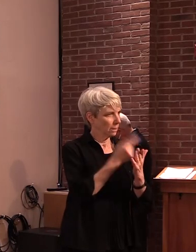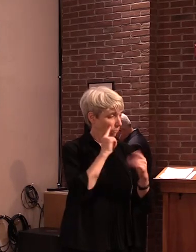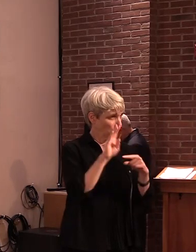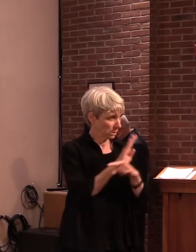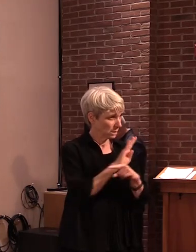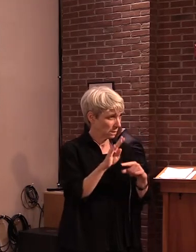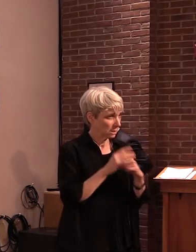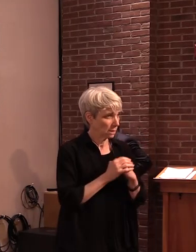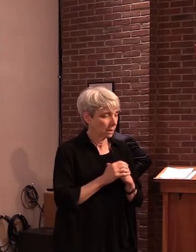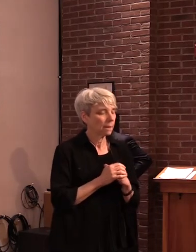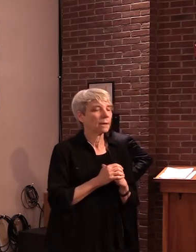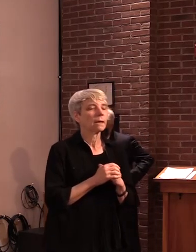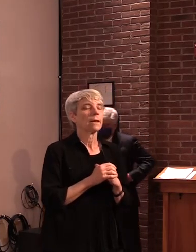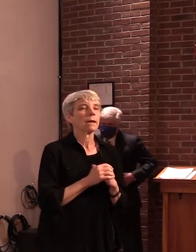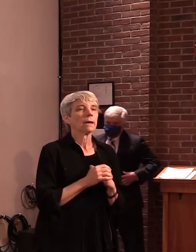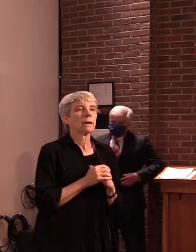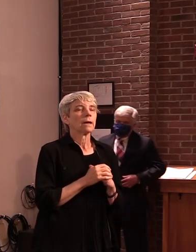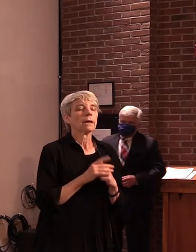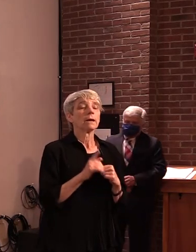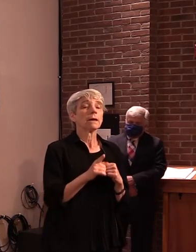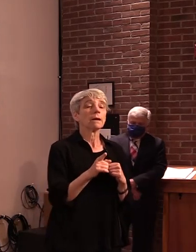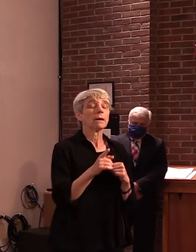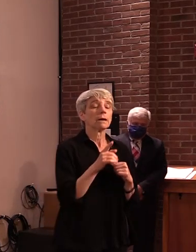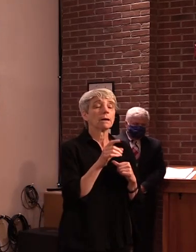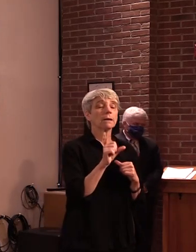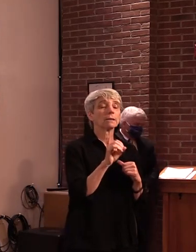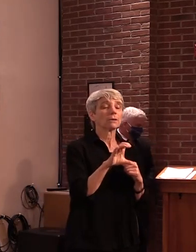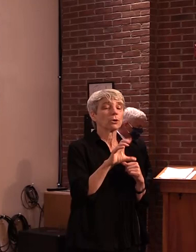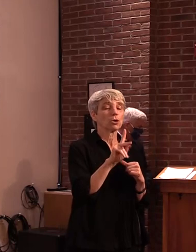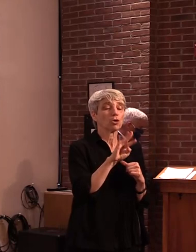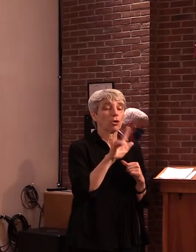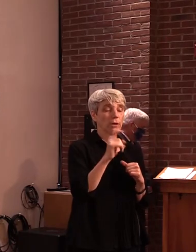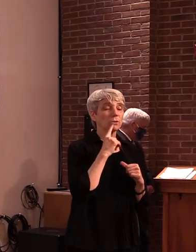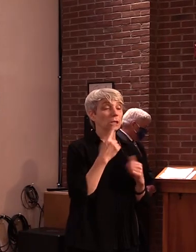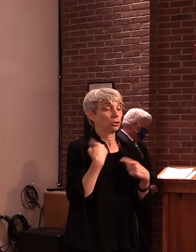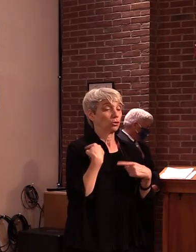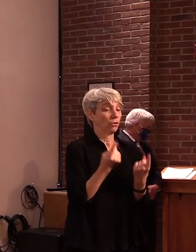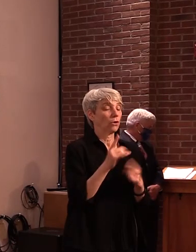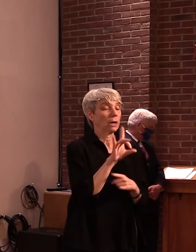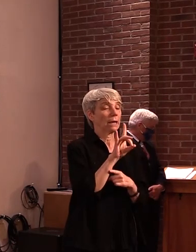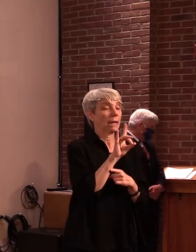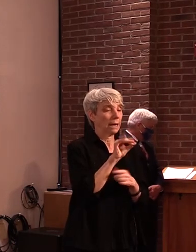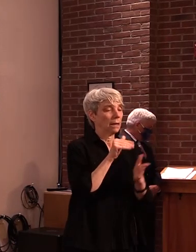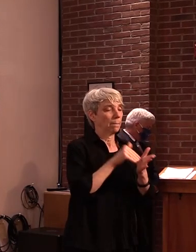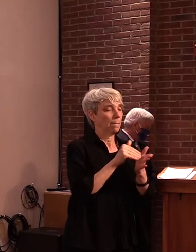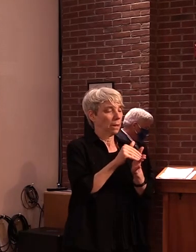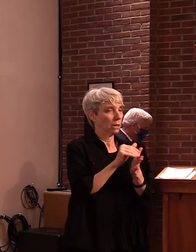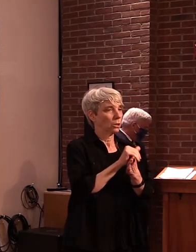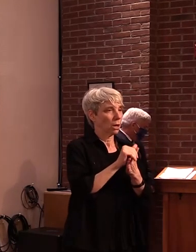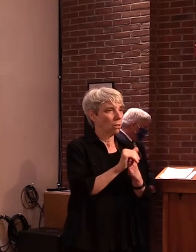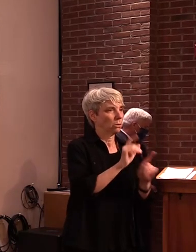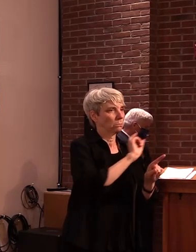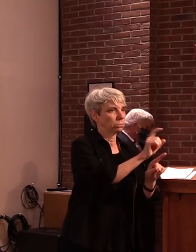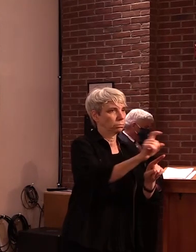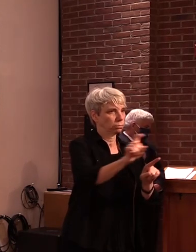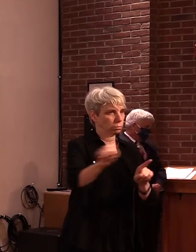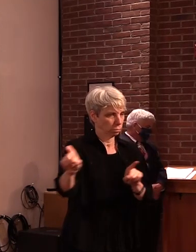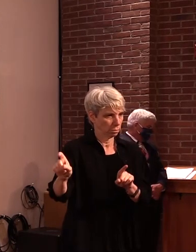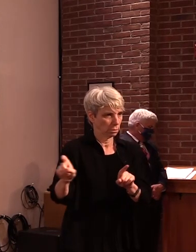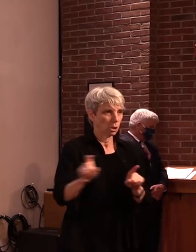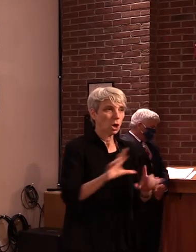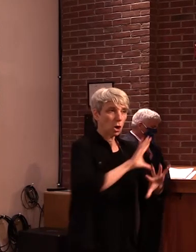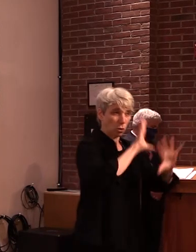Secretary, you mentioned there's about $80 million already distributed, right, out of the, I think, 166